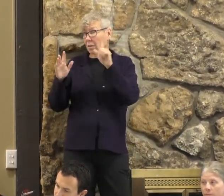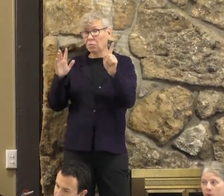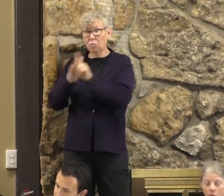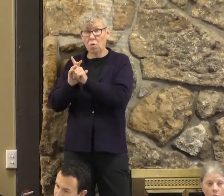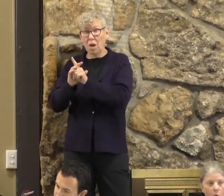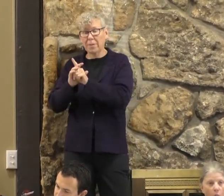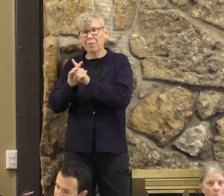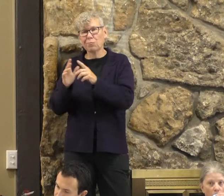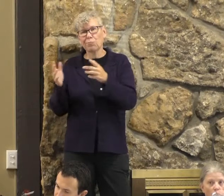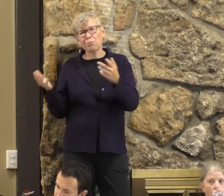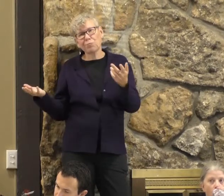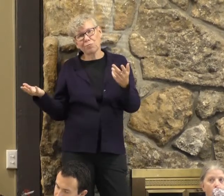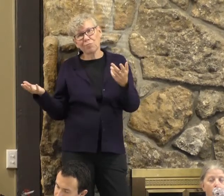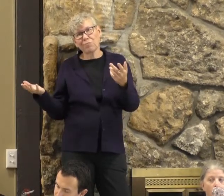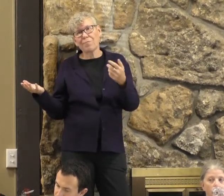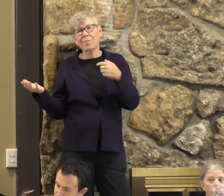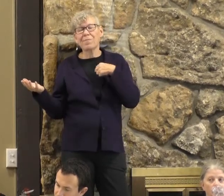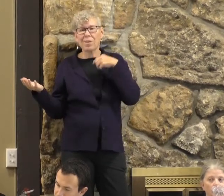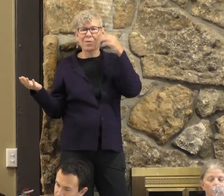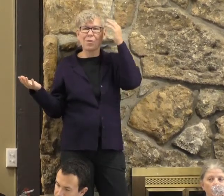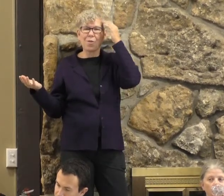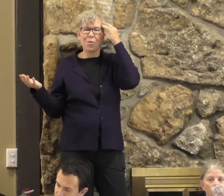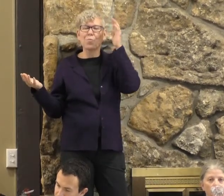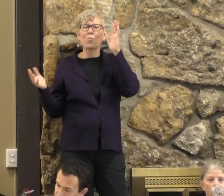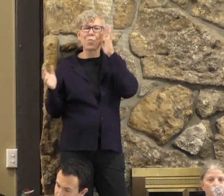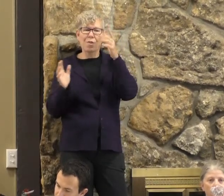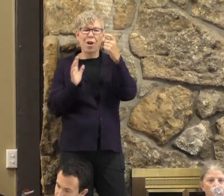perfectly fine because life happens.